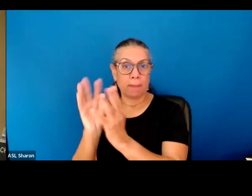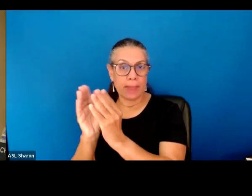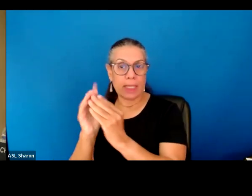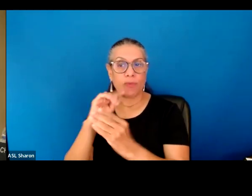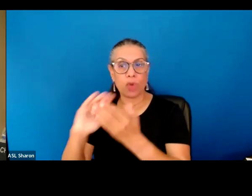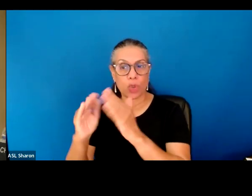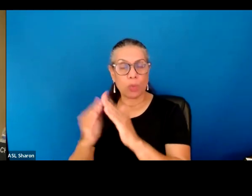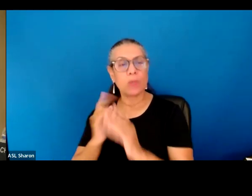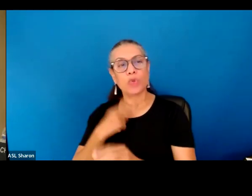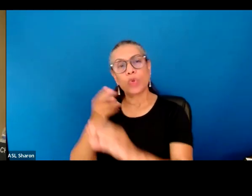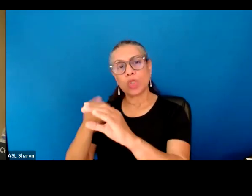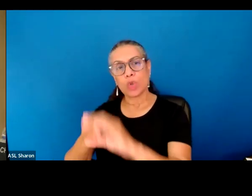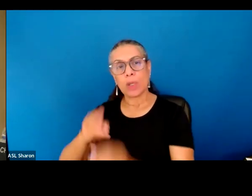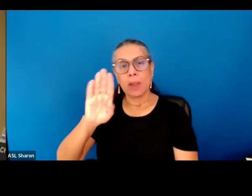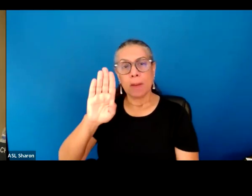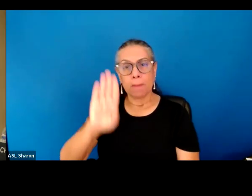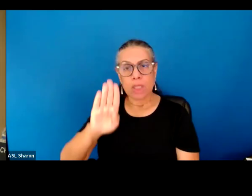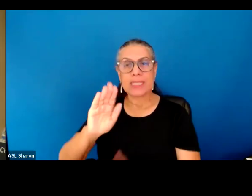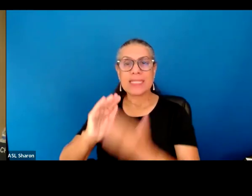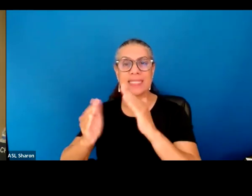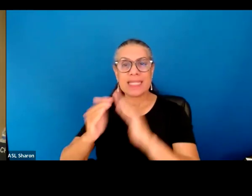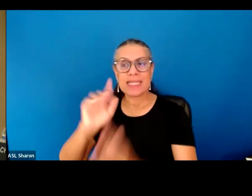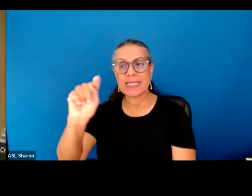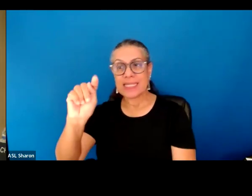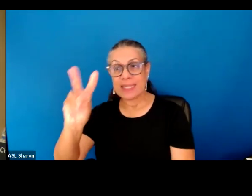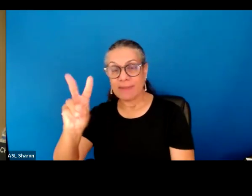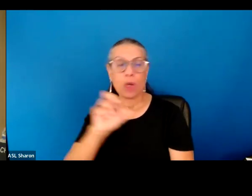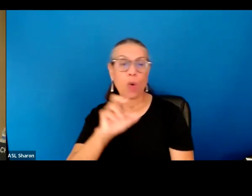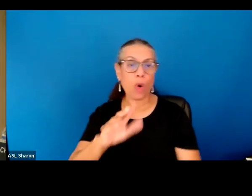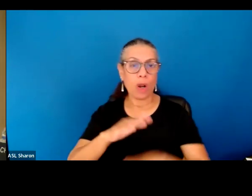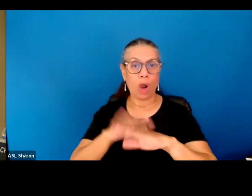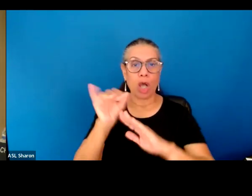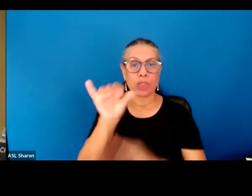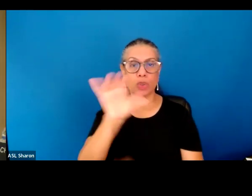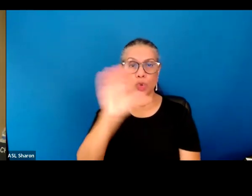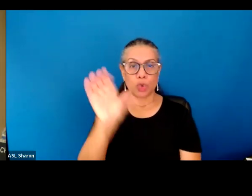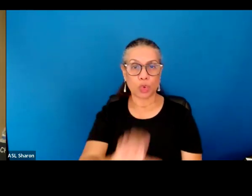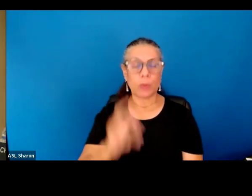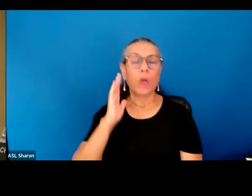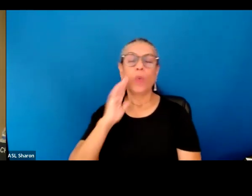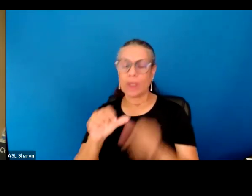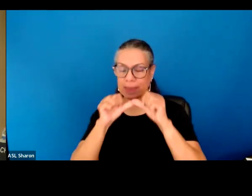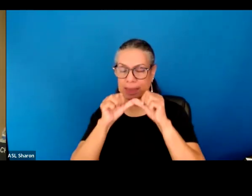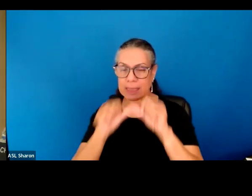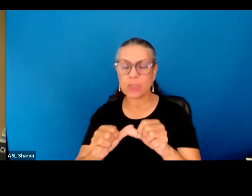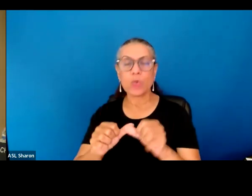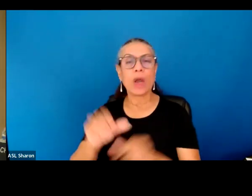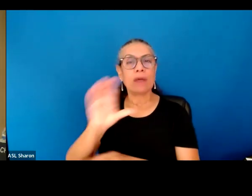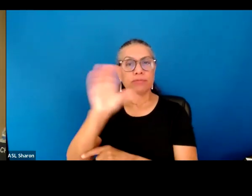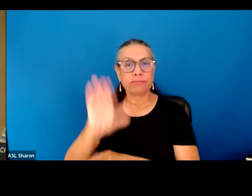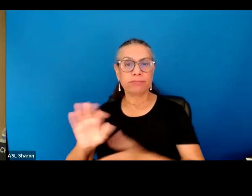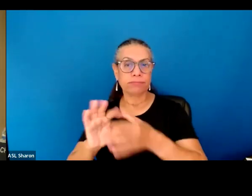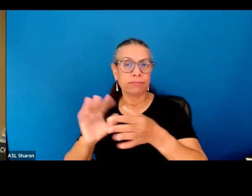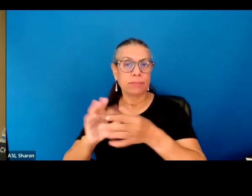community can tune in through Boston City TV or on Zoom. We will continue offering virtual testimony with 2 public